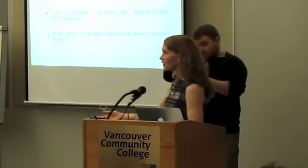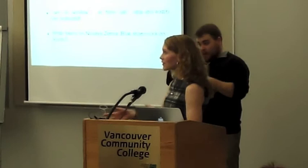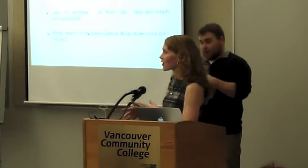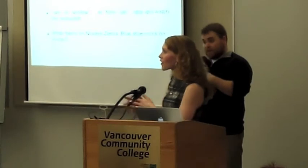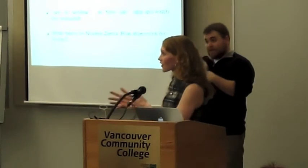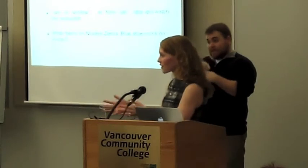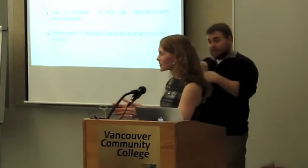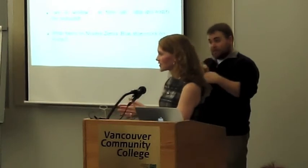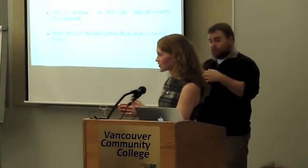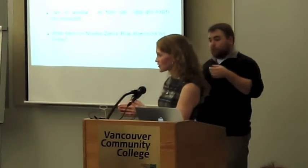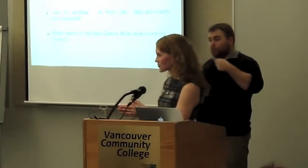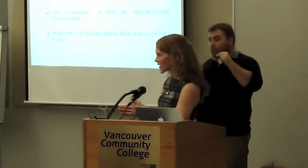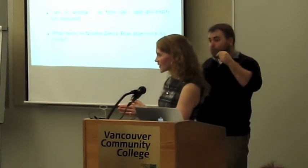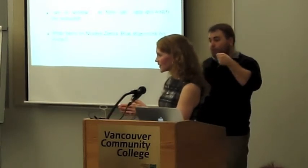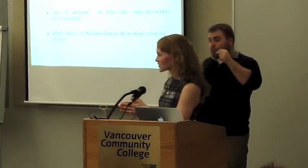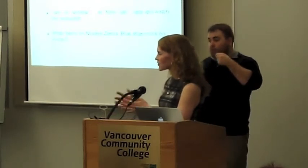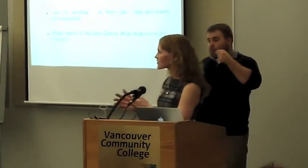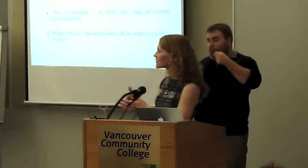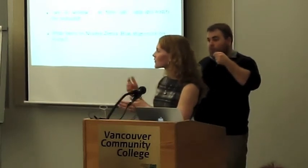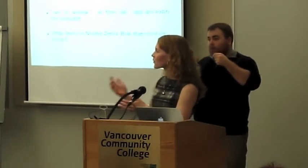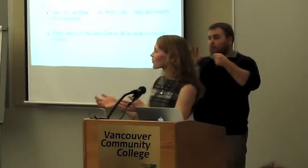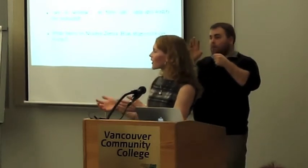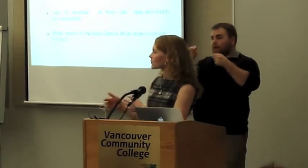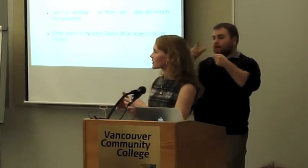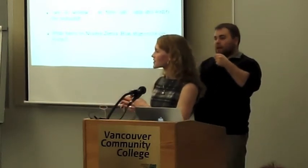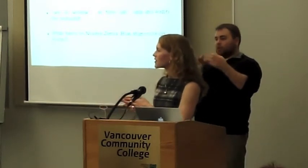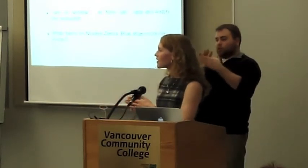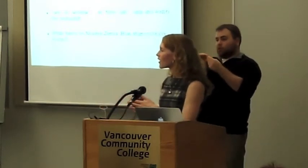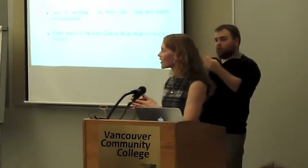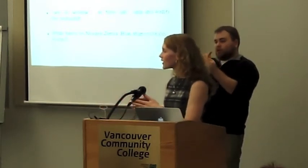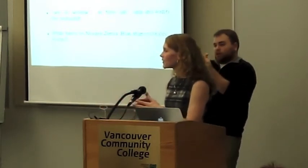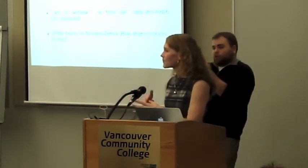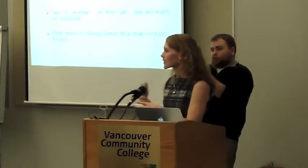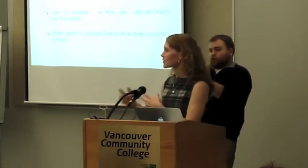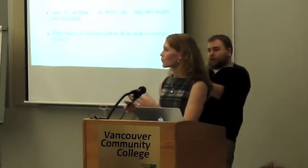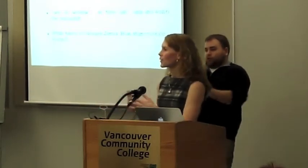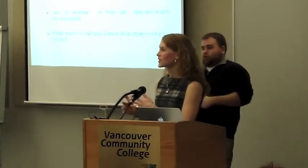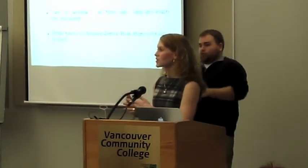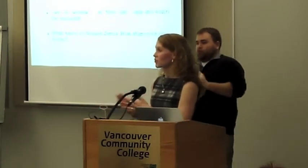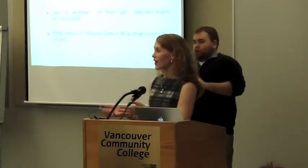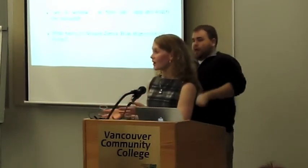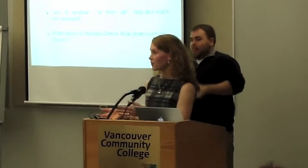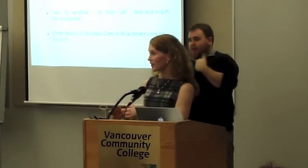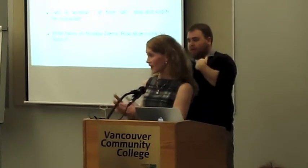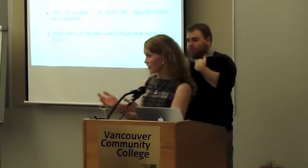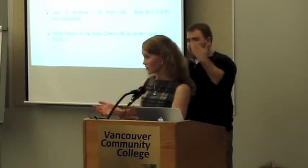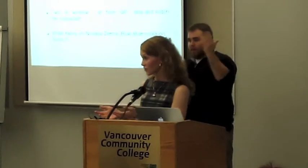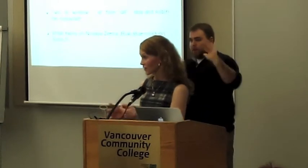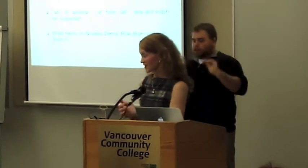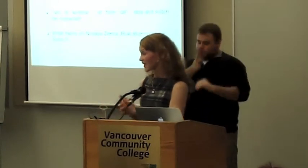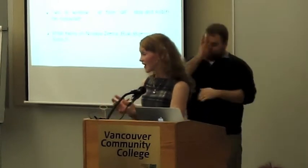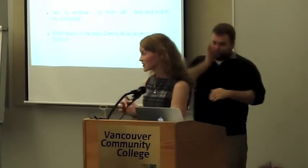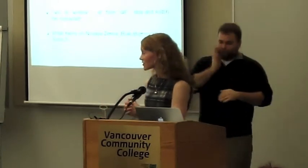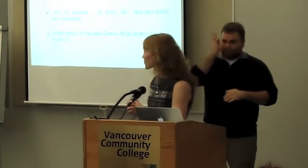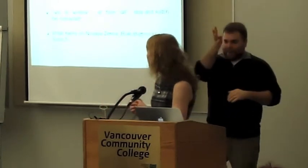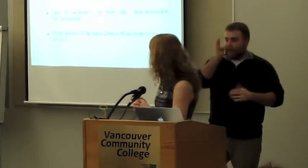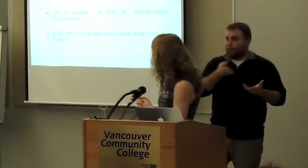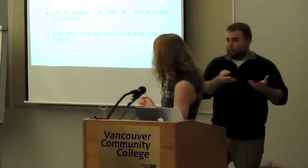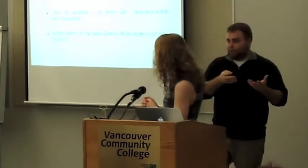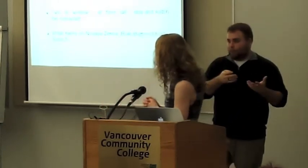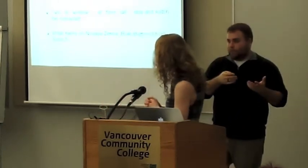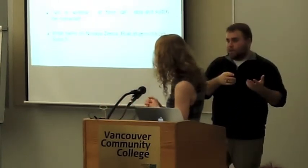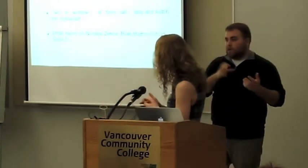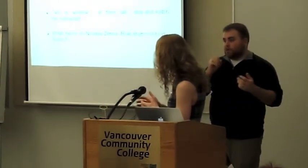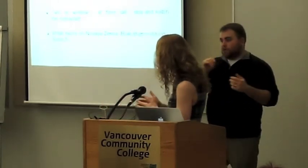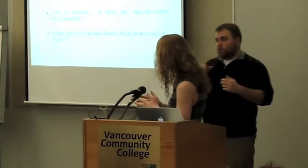and Bigwig, there are accommodations to reality. So there's different requirements on the way we describe in our stories and the kinds of stories